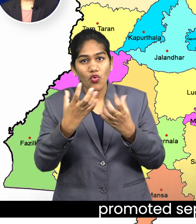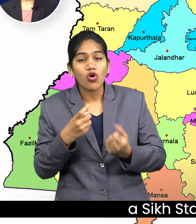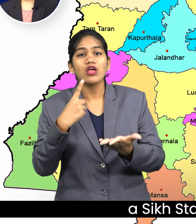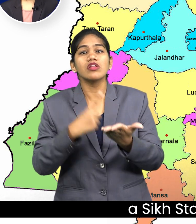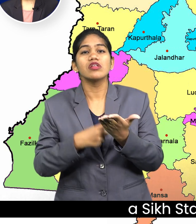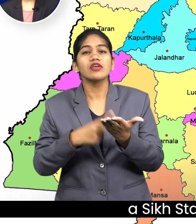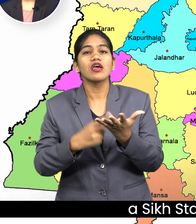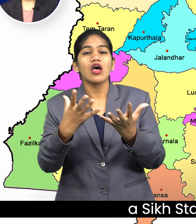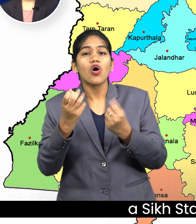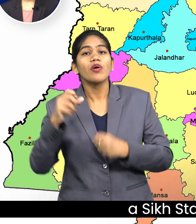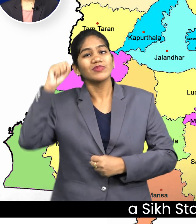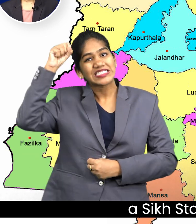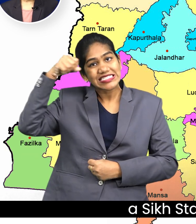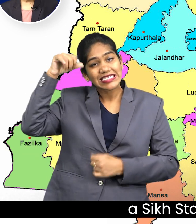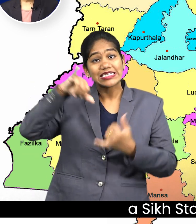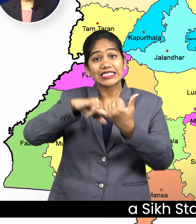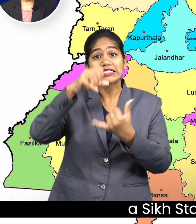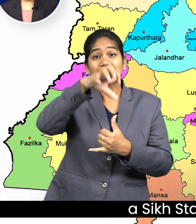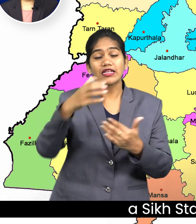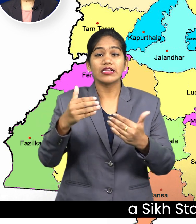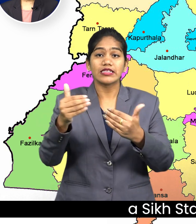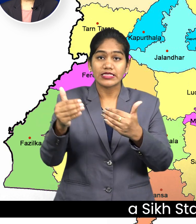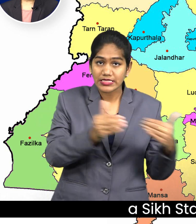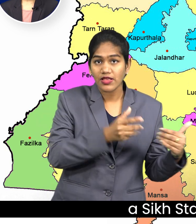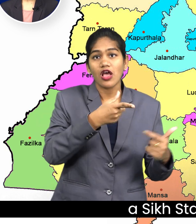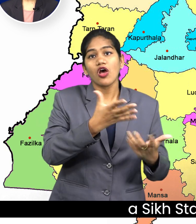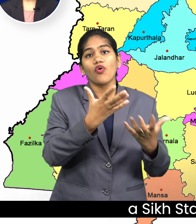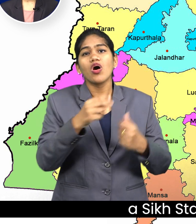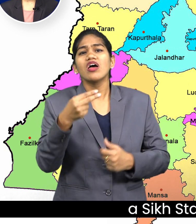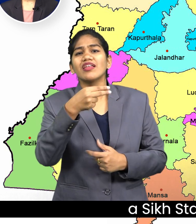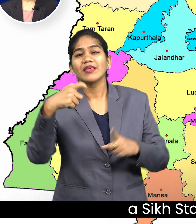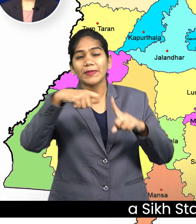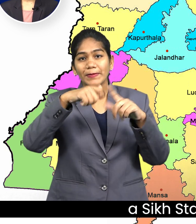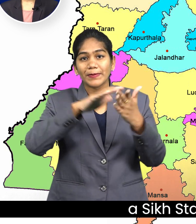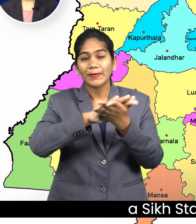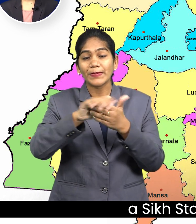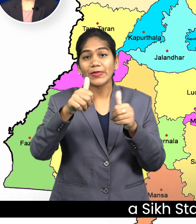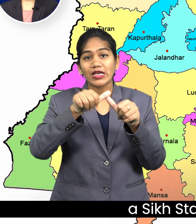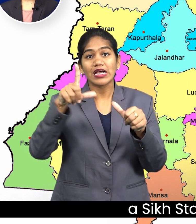a Sikh state named Kalistan.